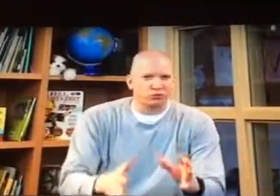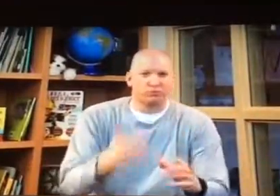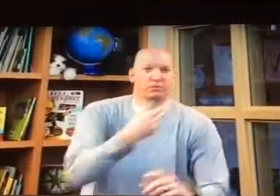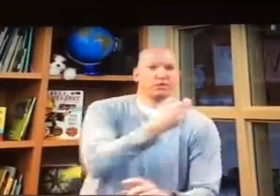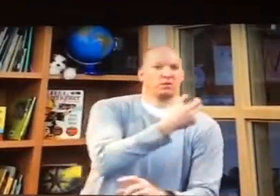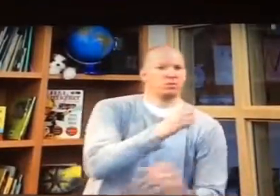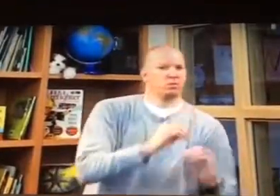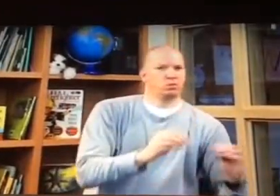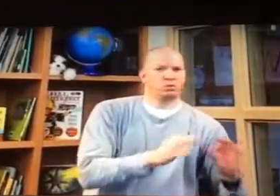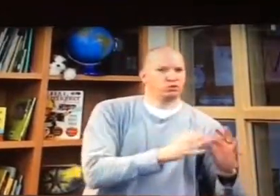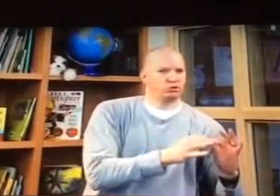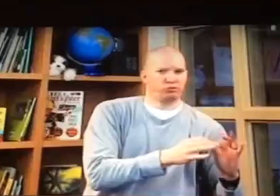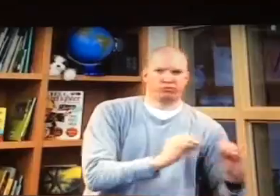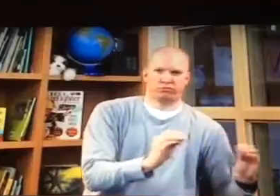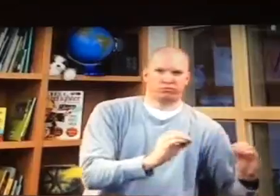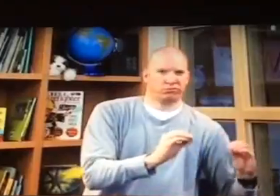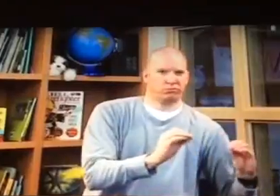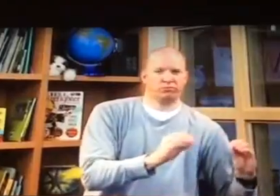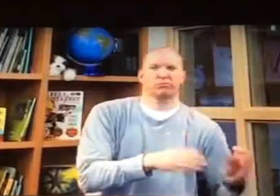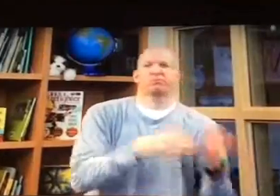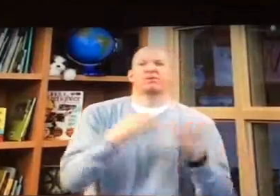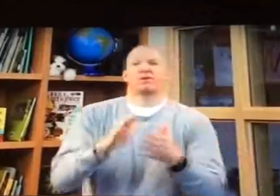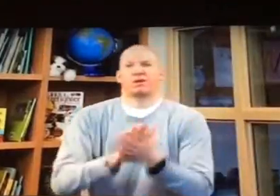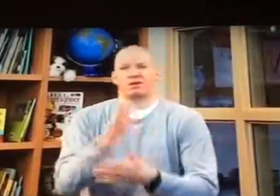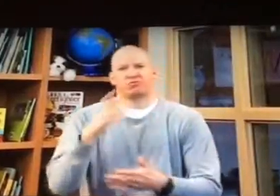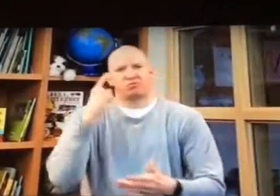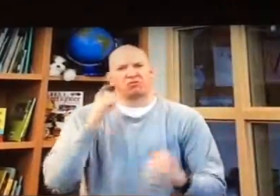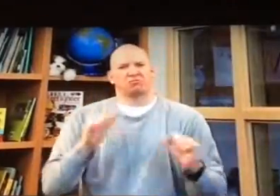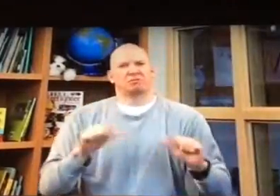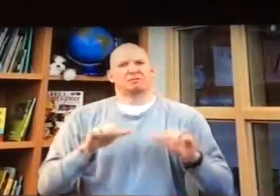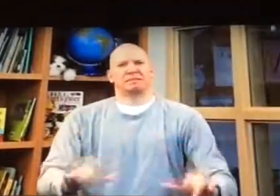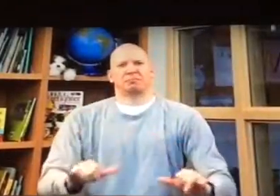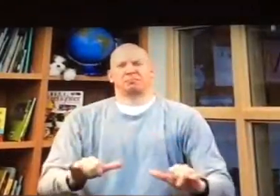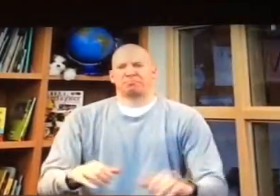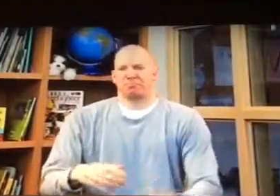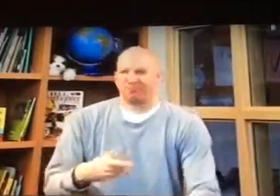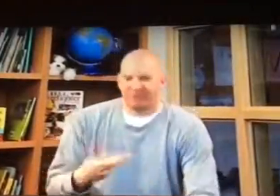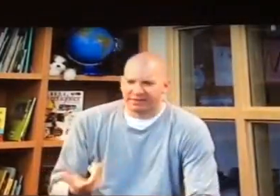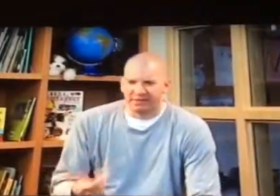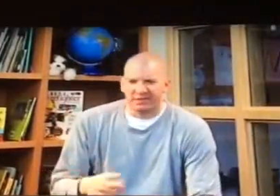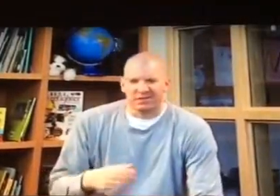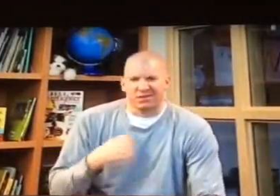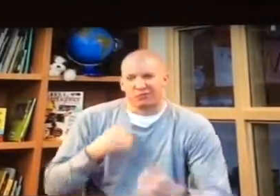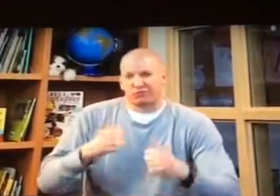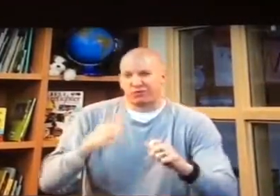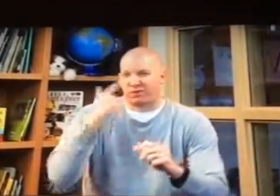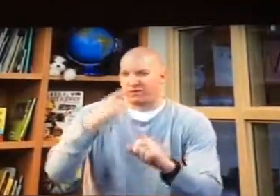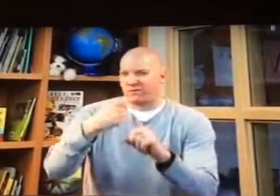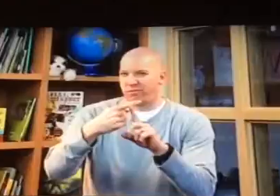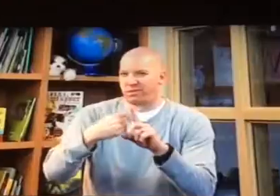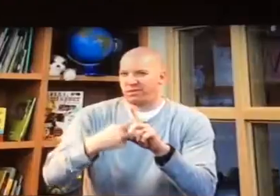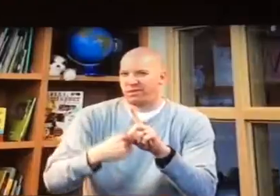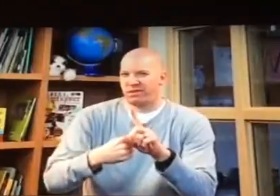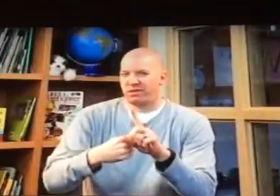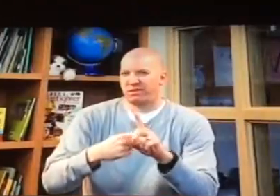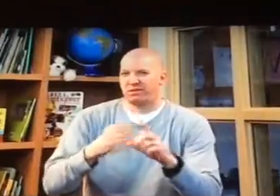I remember, I had no interpreter in high school. In college, I thought it was going to be kind of the same